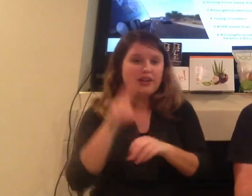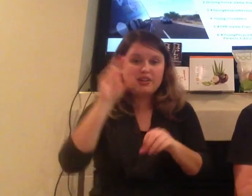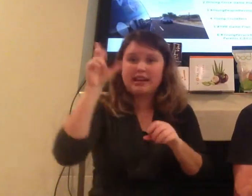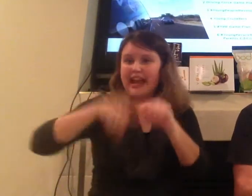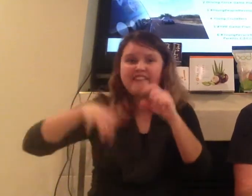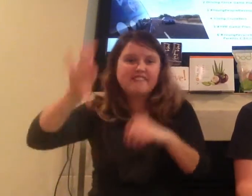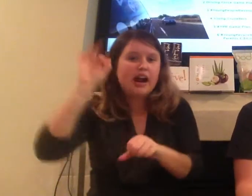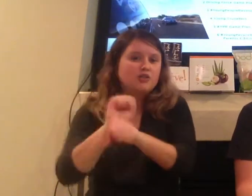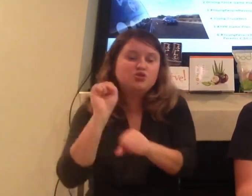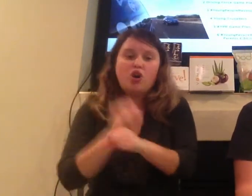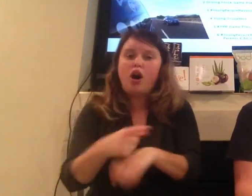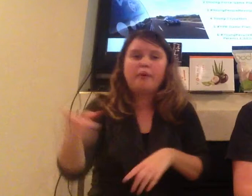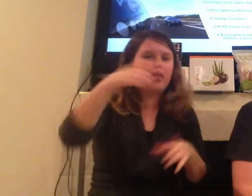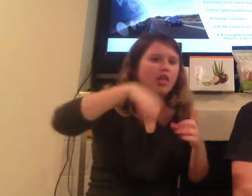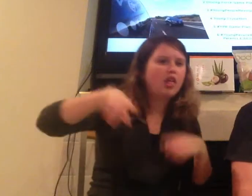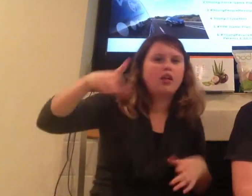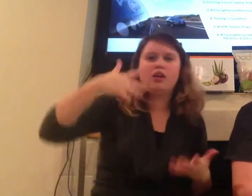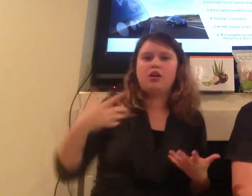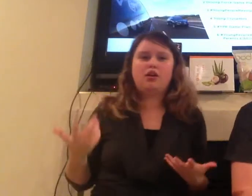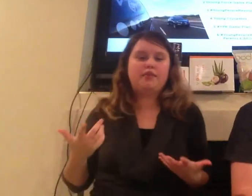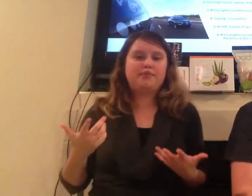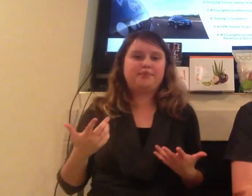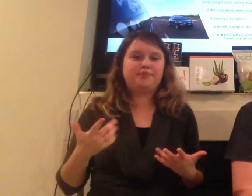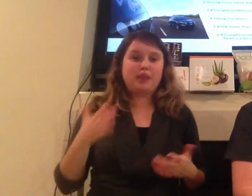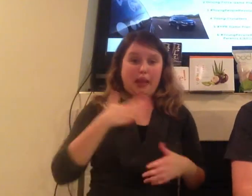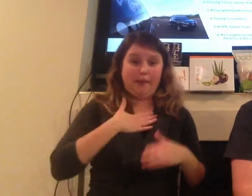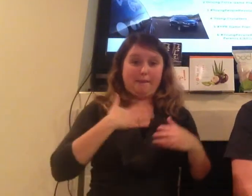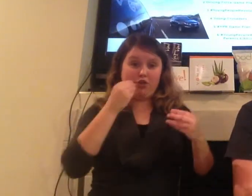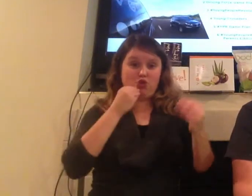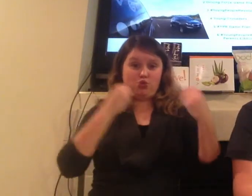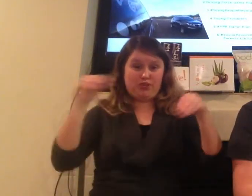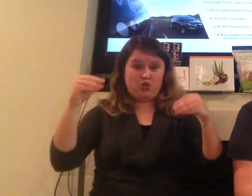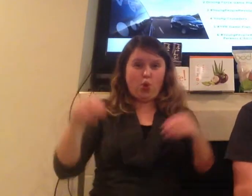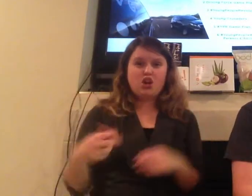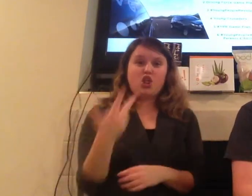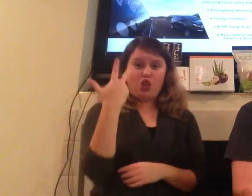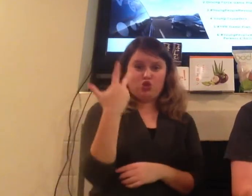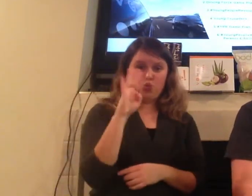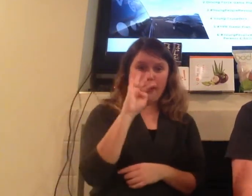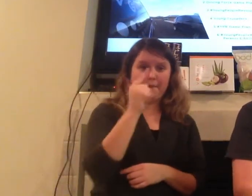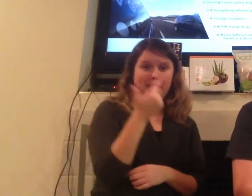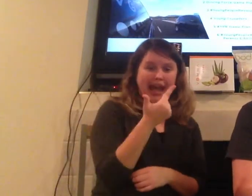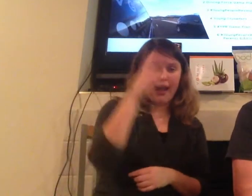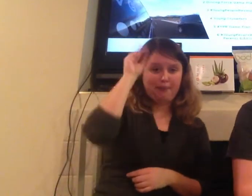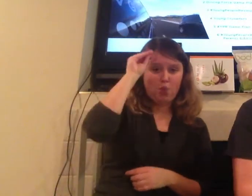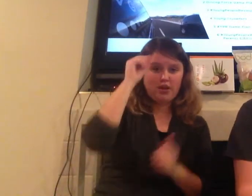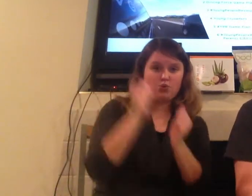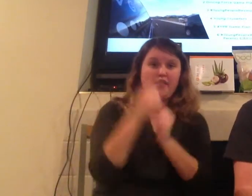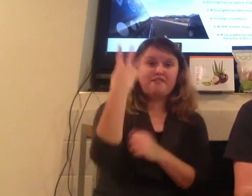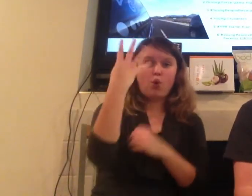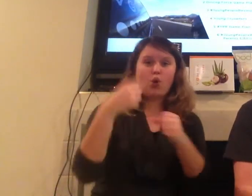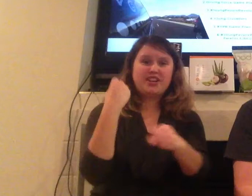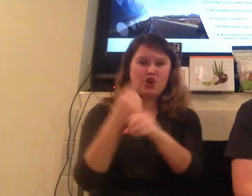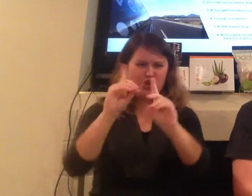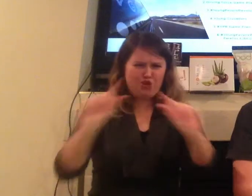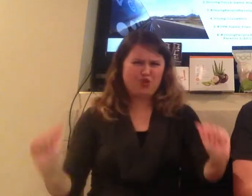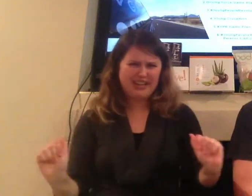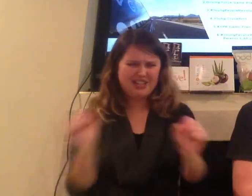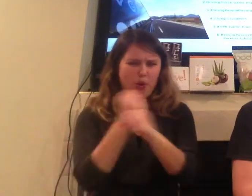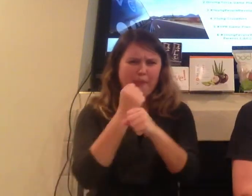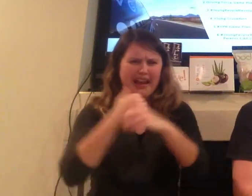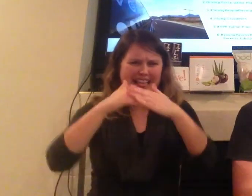At my local grocery store, there are 3 bag boys with 4-year college degrees making less than $10 an